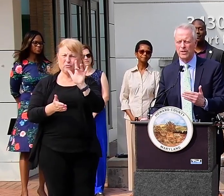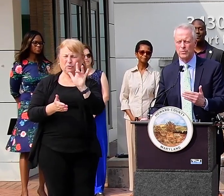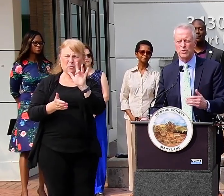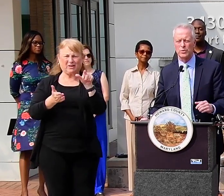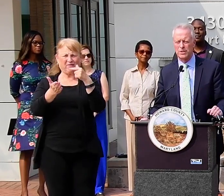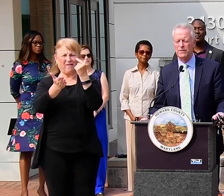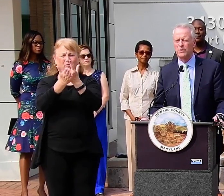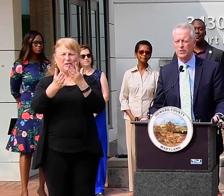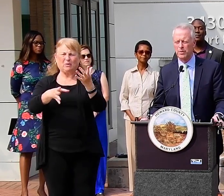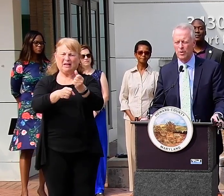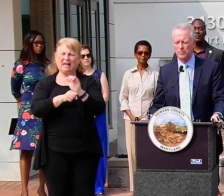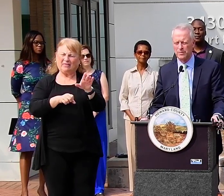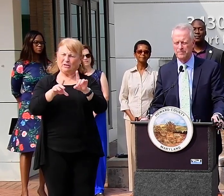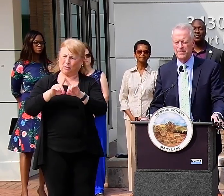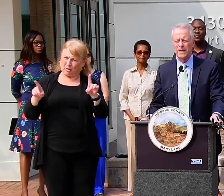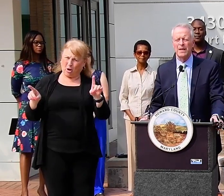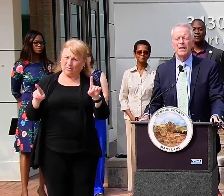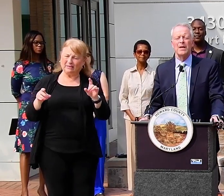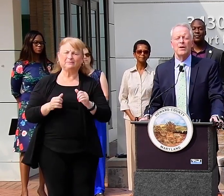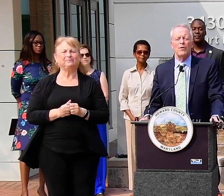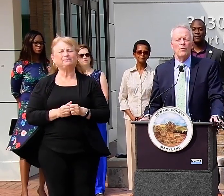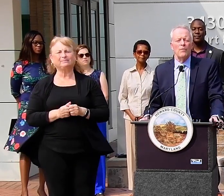4,325 graduates received their diploma.